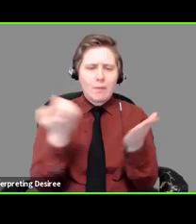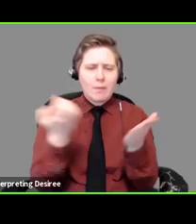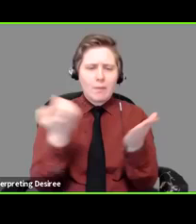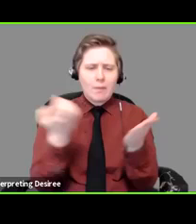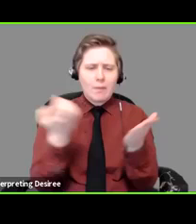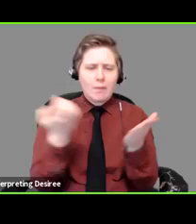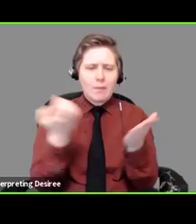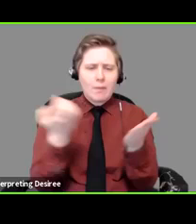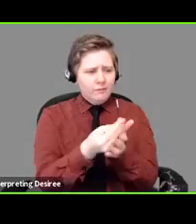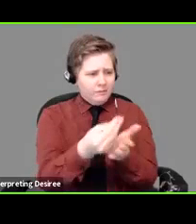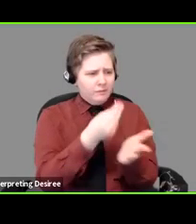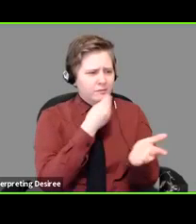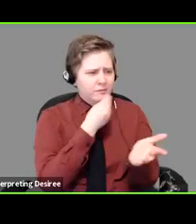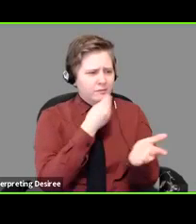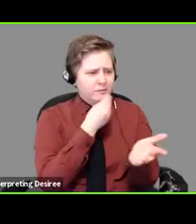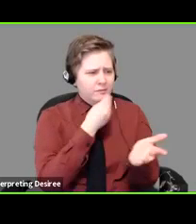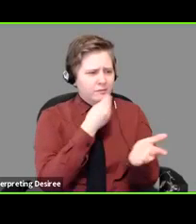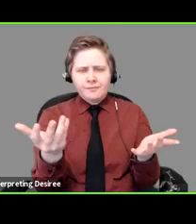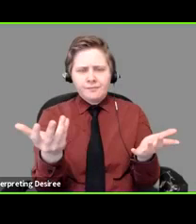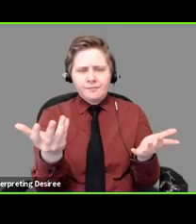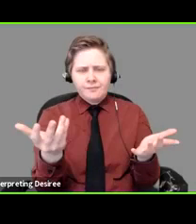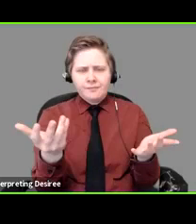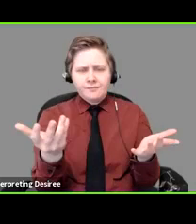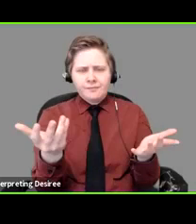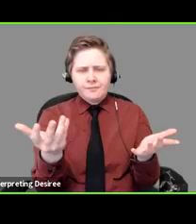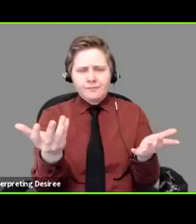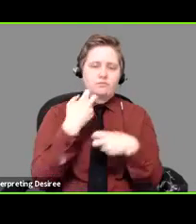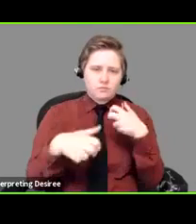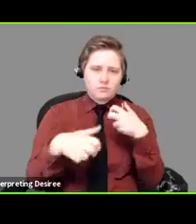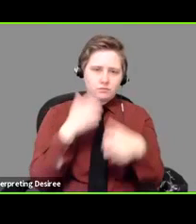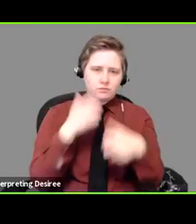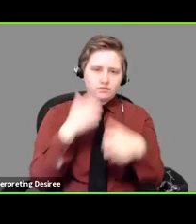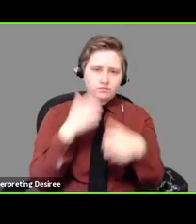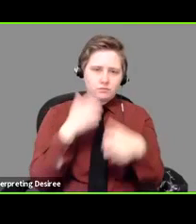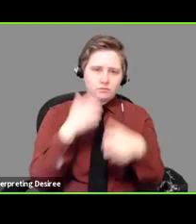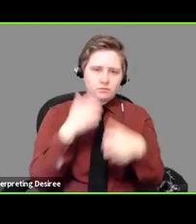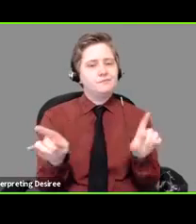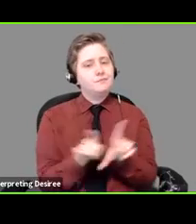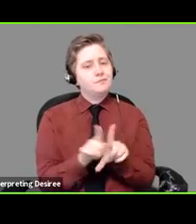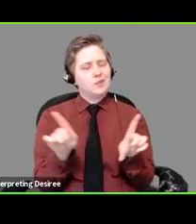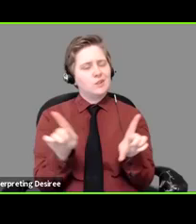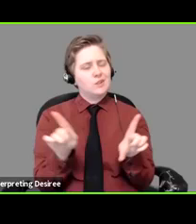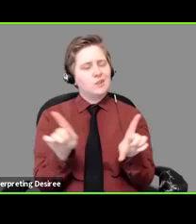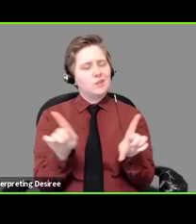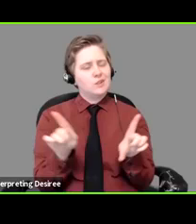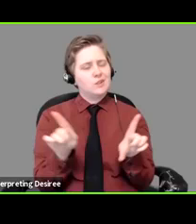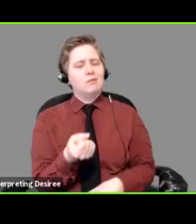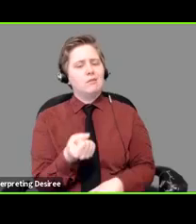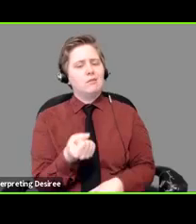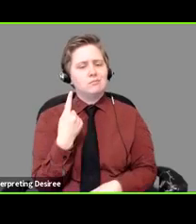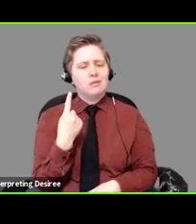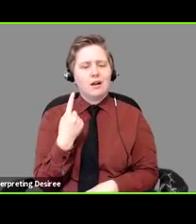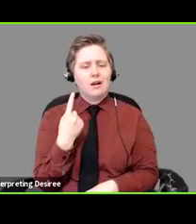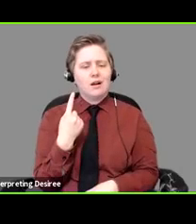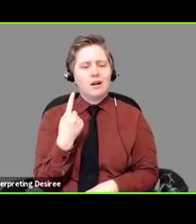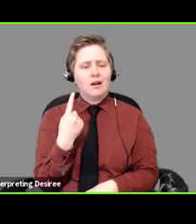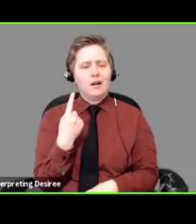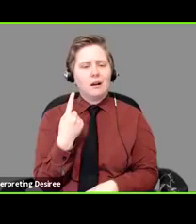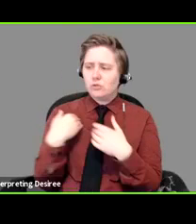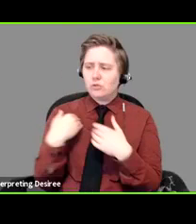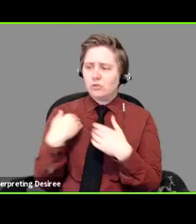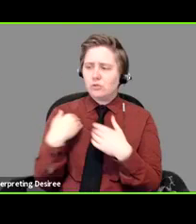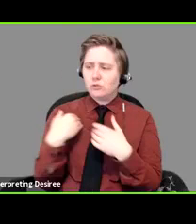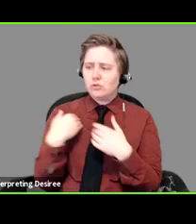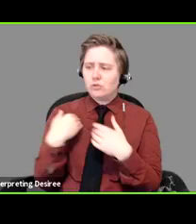good food, will eventually cause us problems. On the other side, though, we understand that we have a responsibility to the community to,